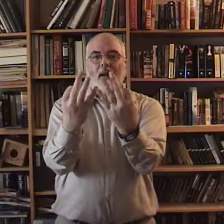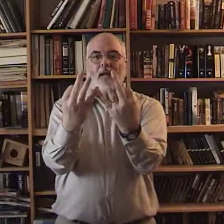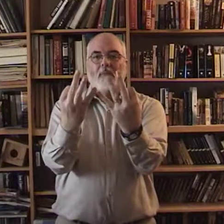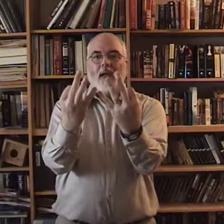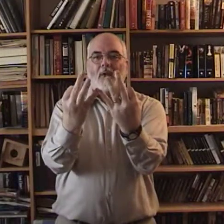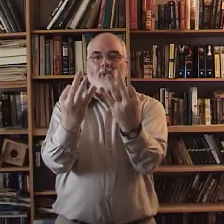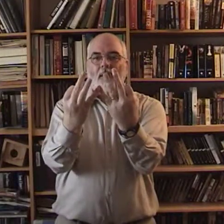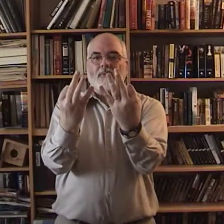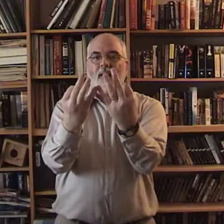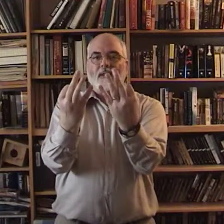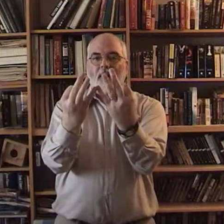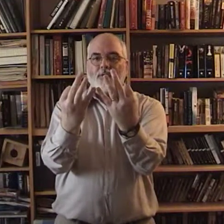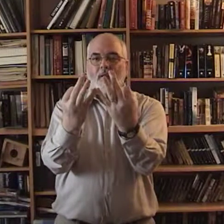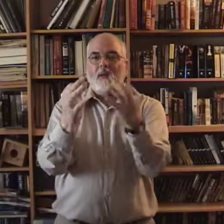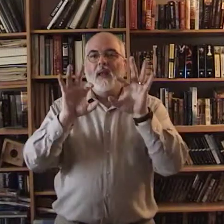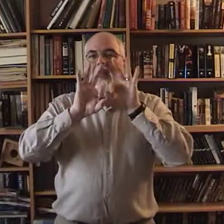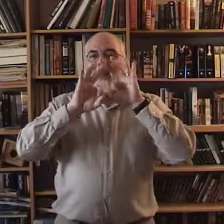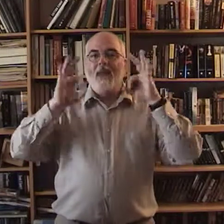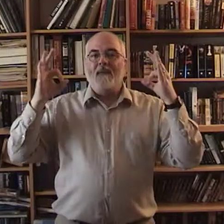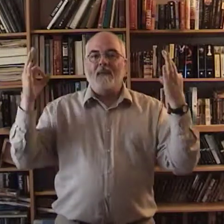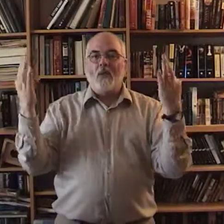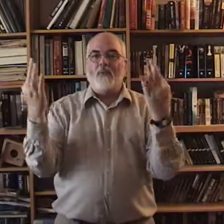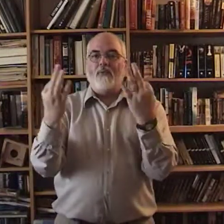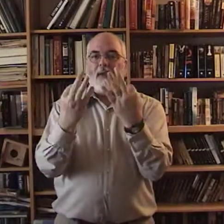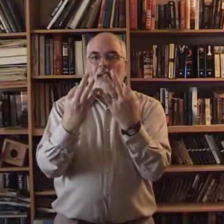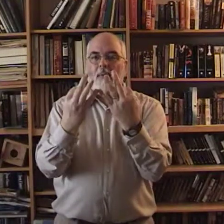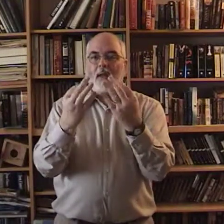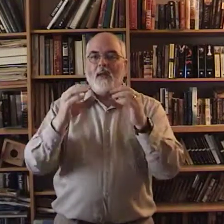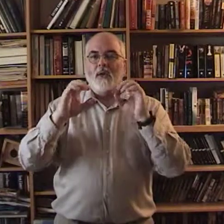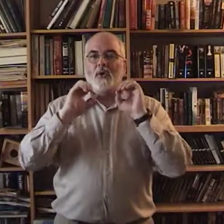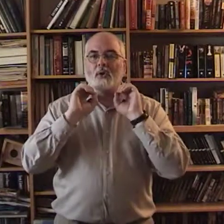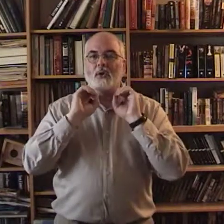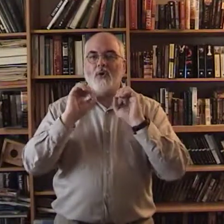come together with the little fingers touching. No family, no